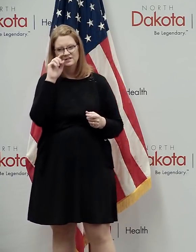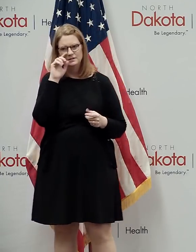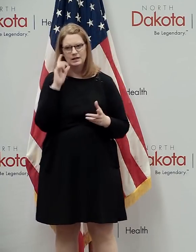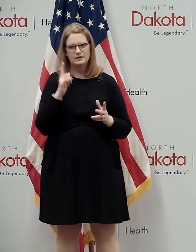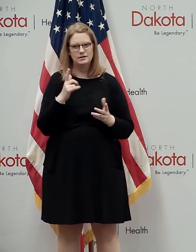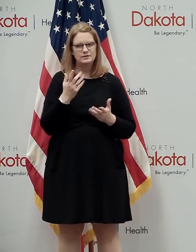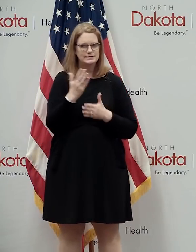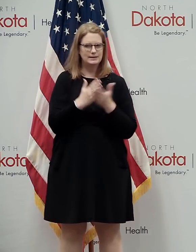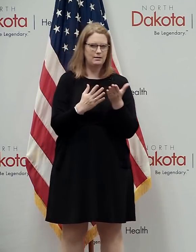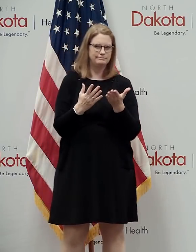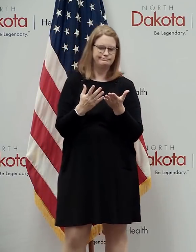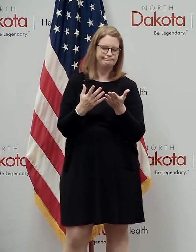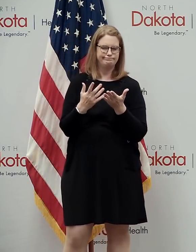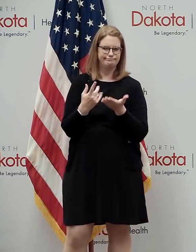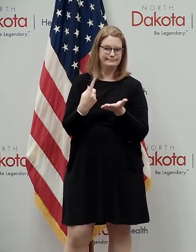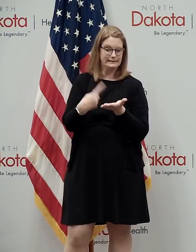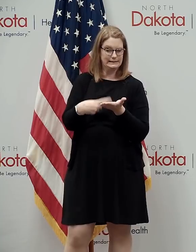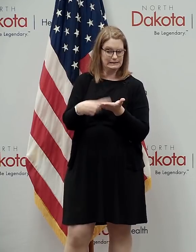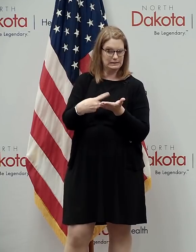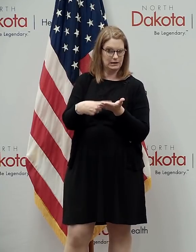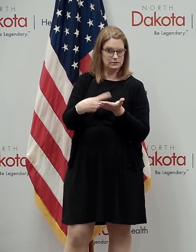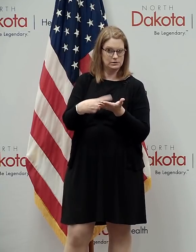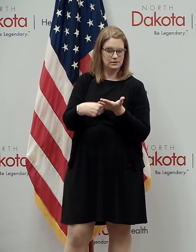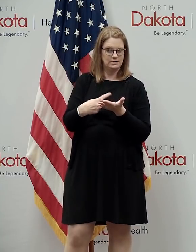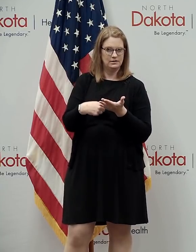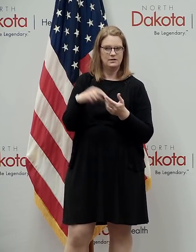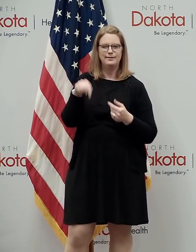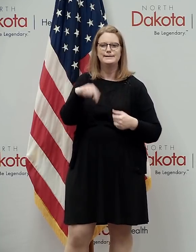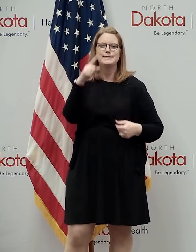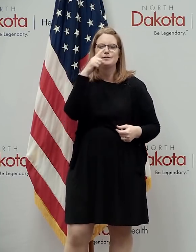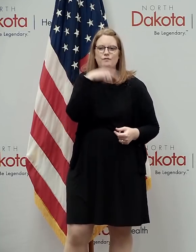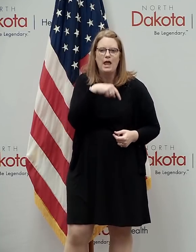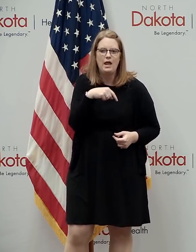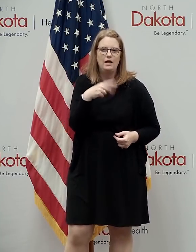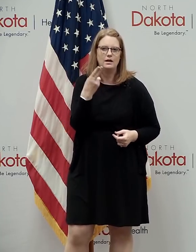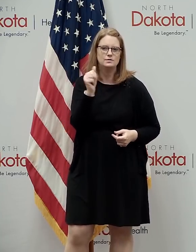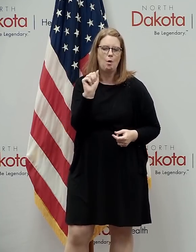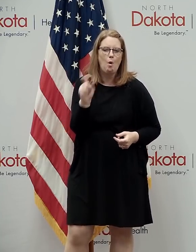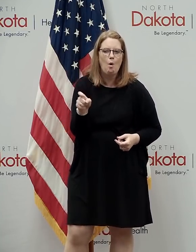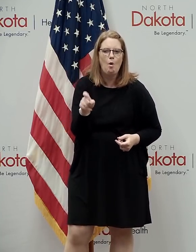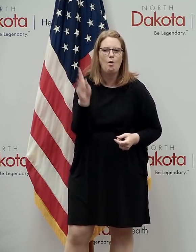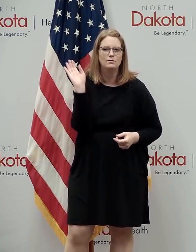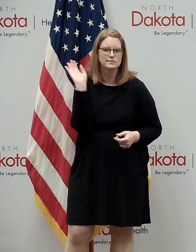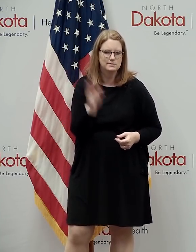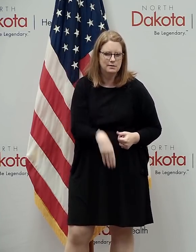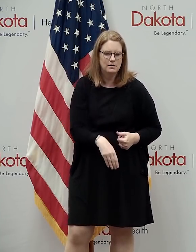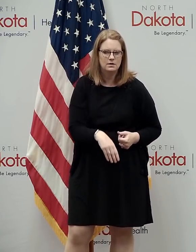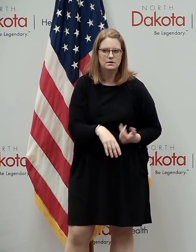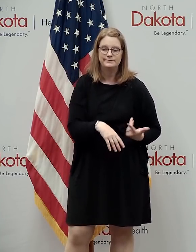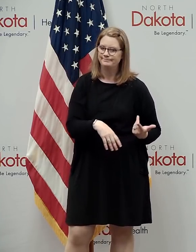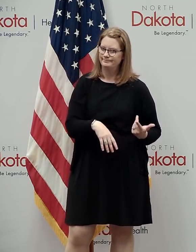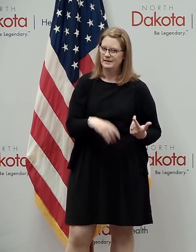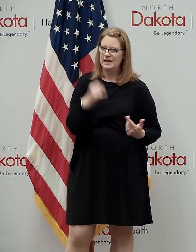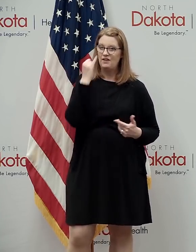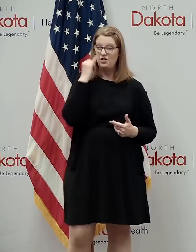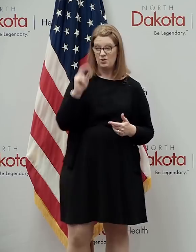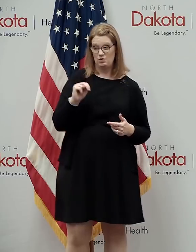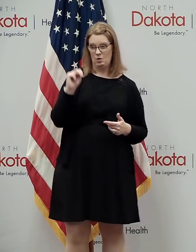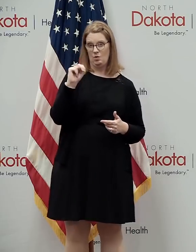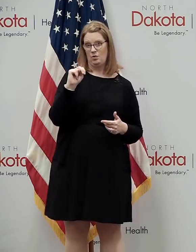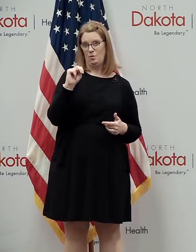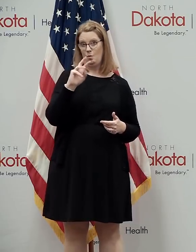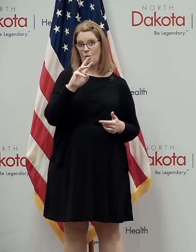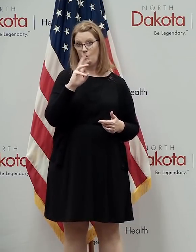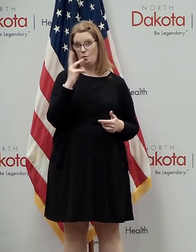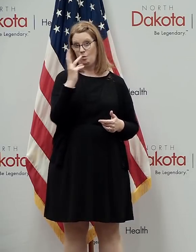some chatter, I'd say some noise out there about that this is a hoax. I think it's possible if you're in northwestern North Dakota to